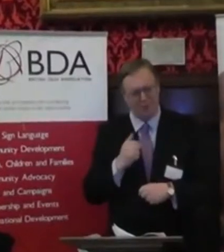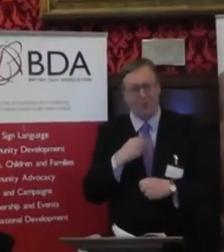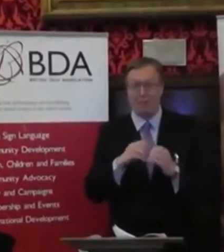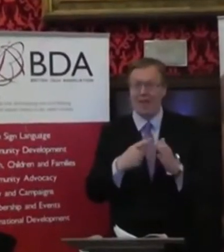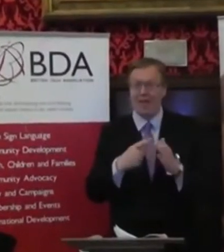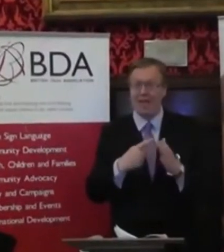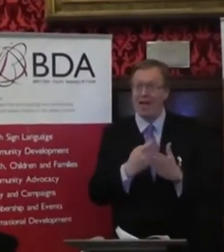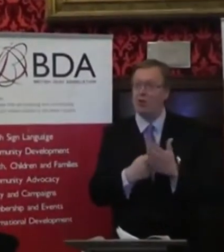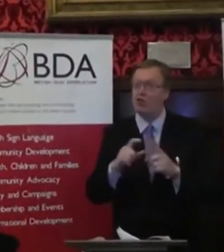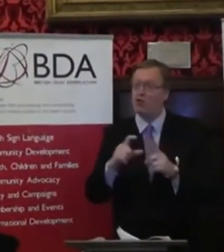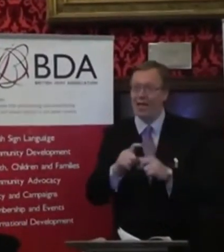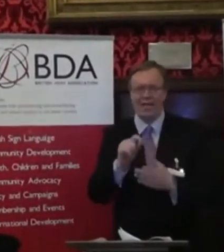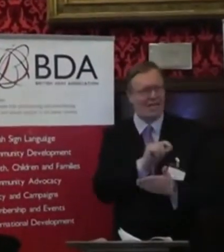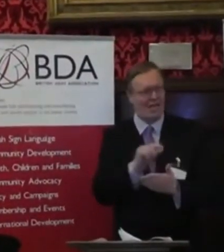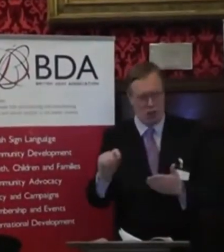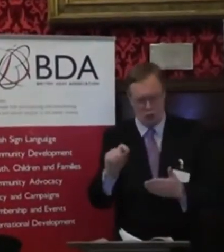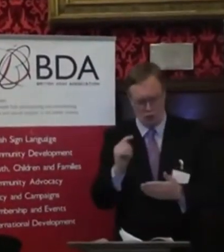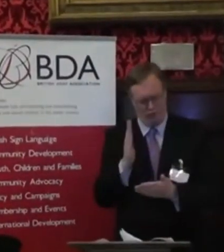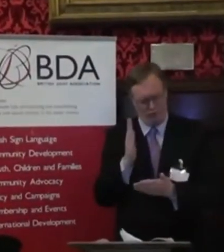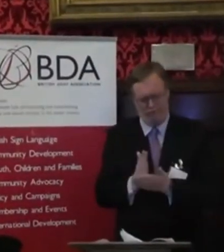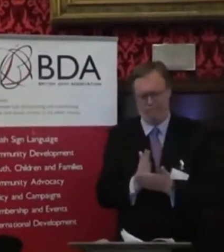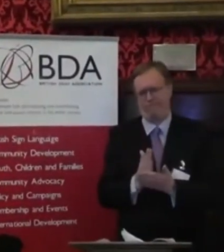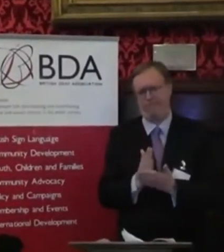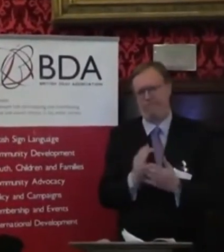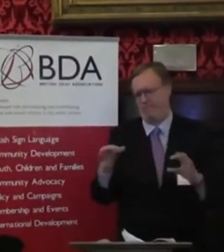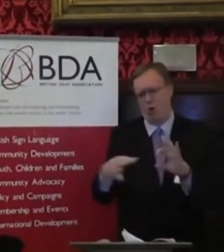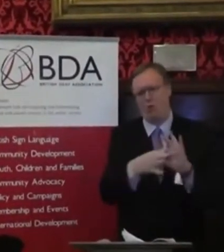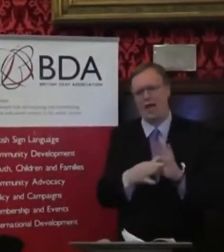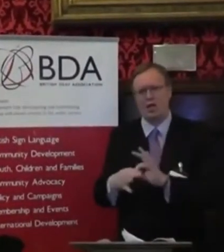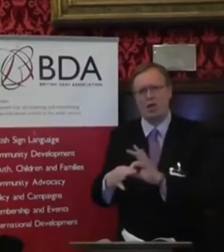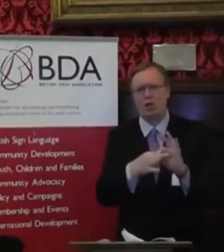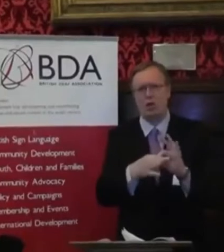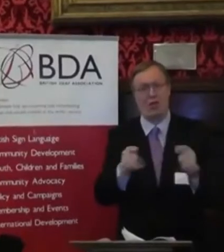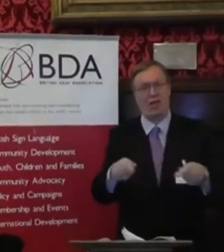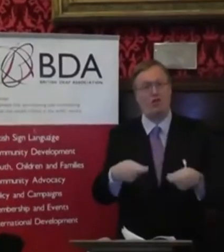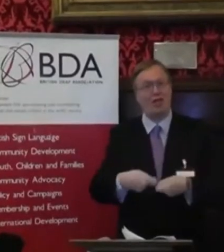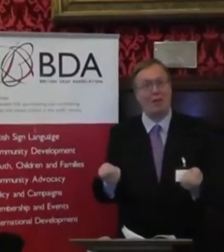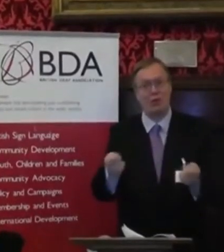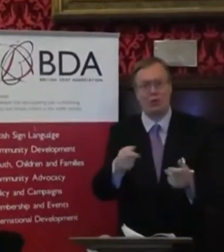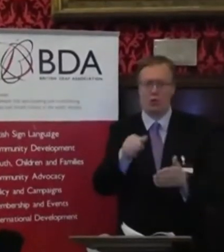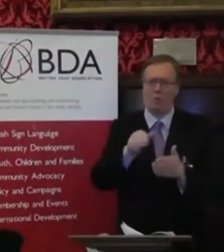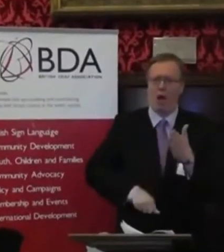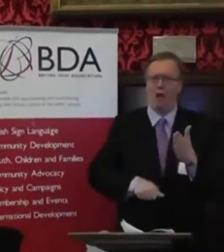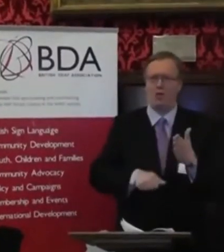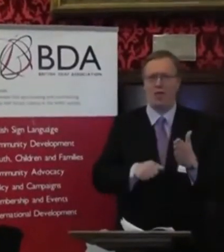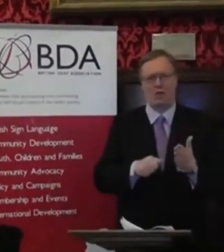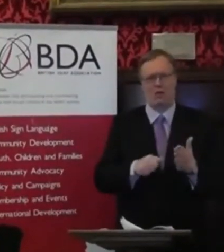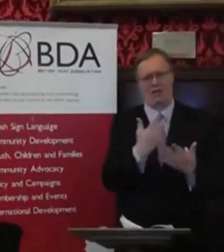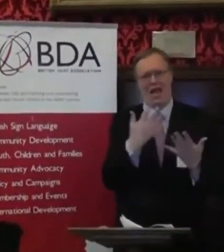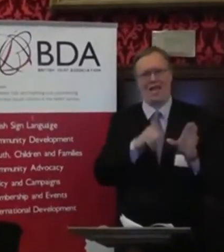Minister, my lords, ladies and gentlemen, BDA are working with the Royal Association for the Deaf and Signature,